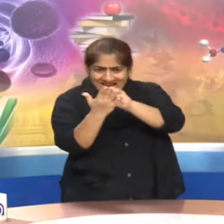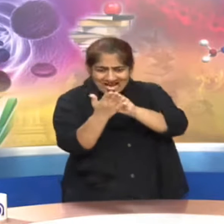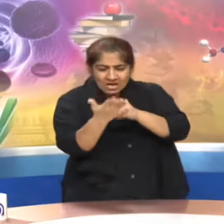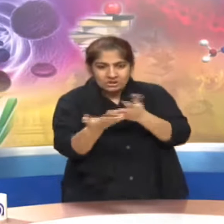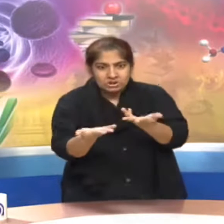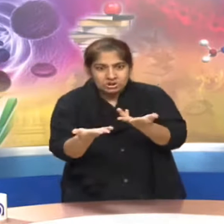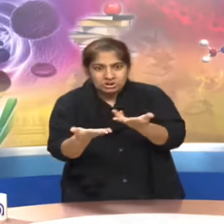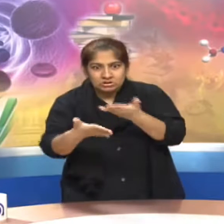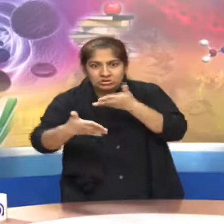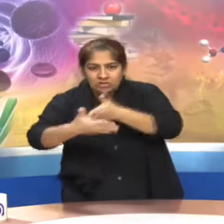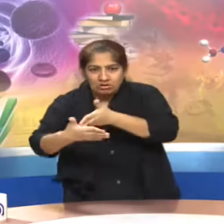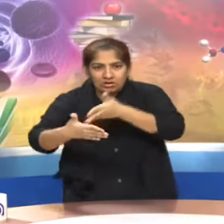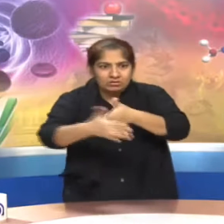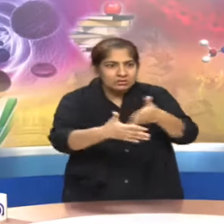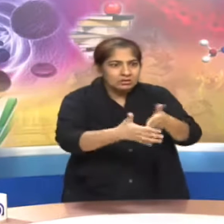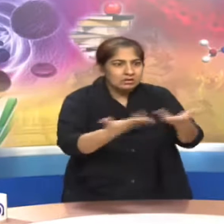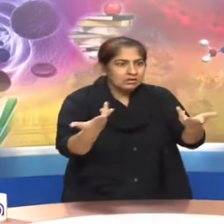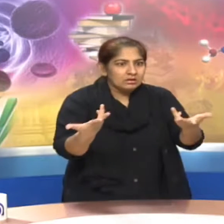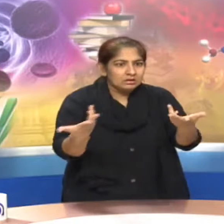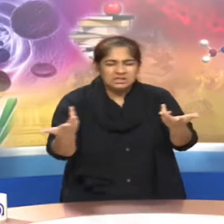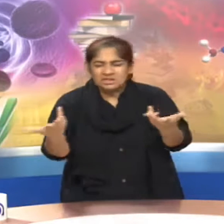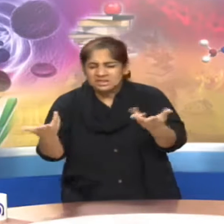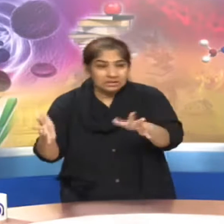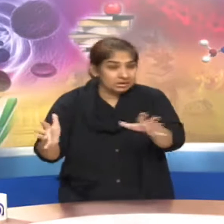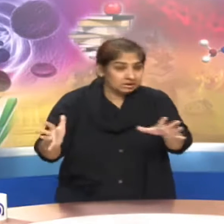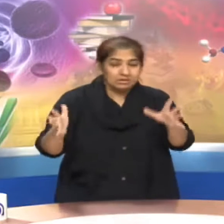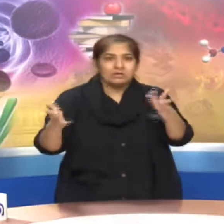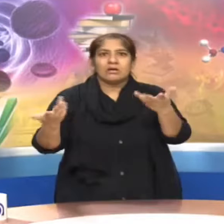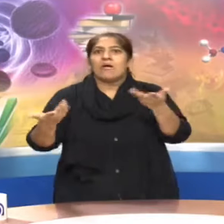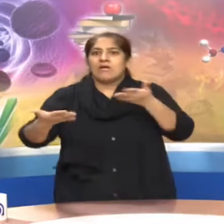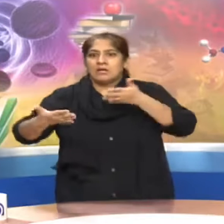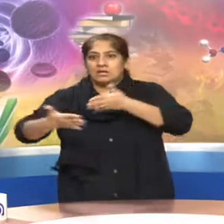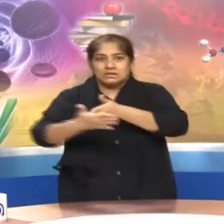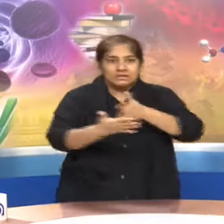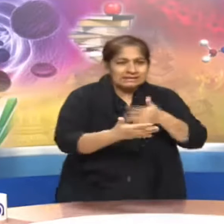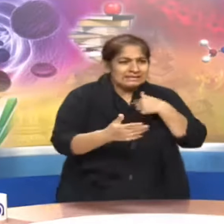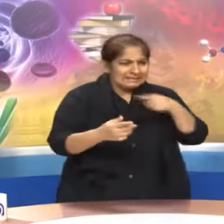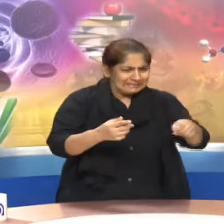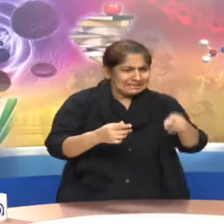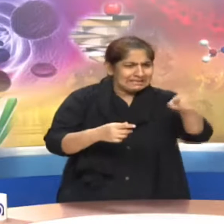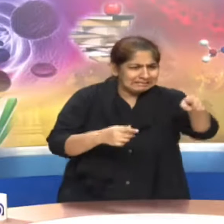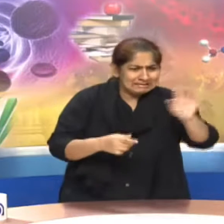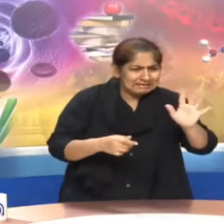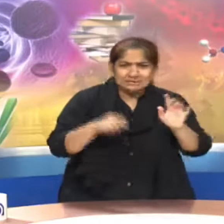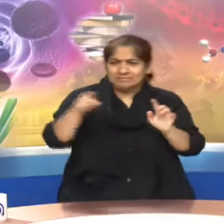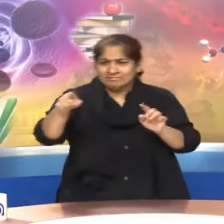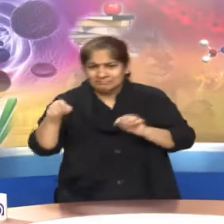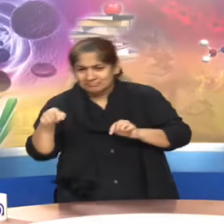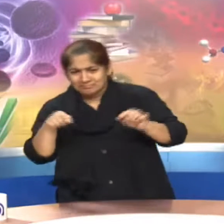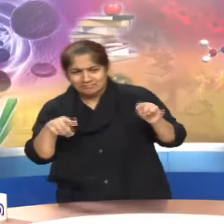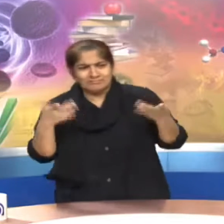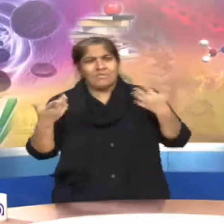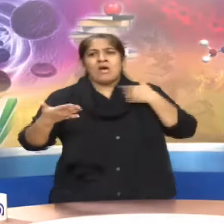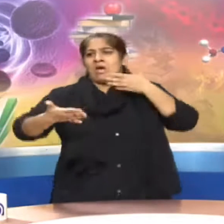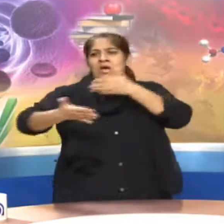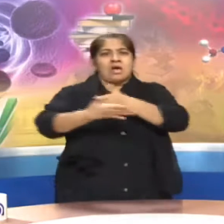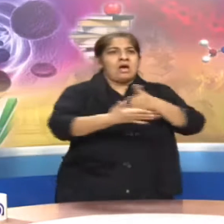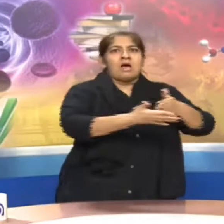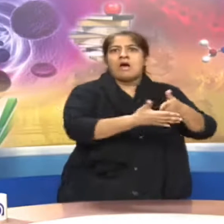Every organization has some rules, and in fact sometimes those rules and policies work